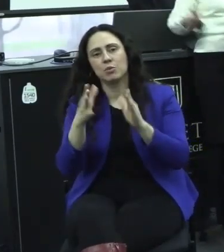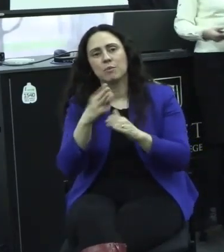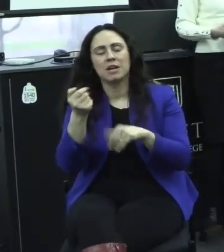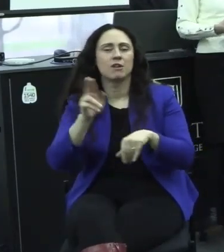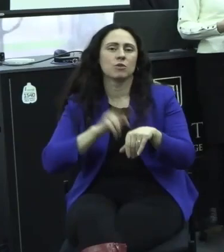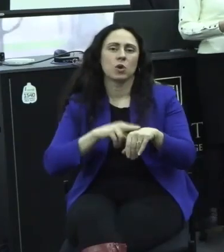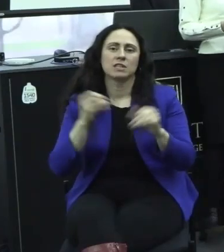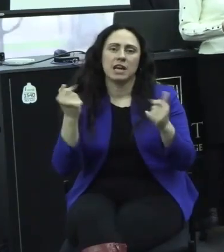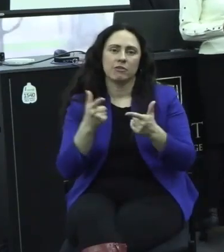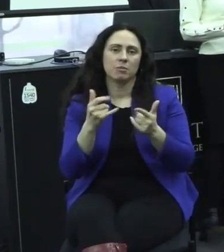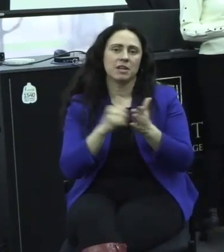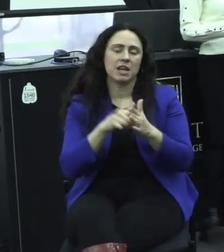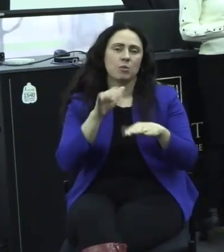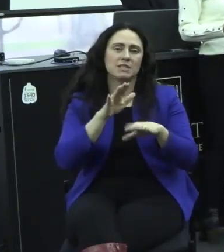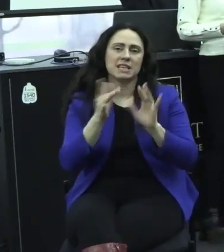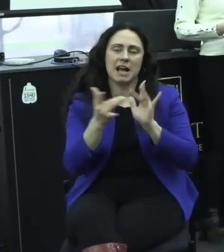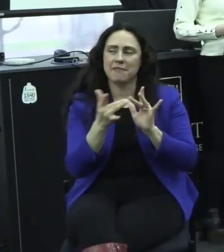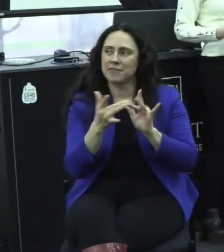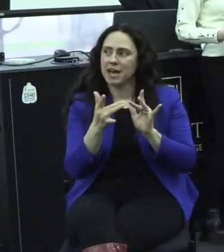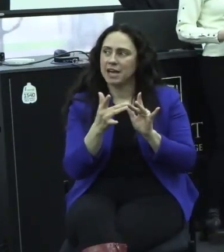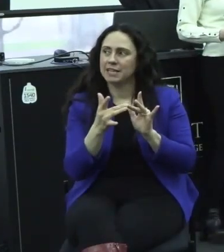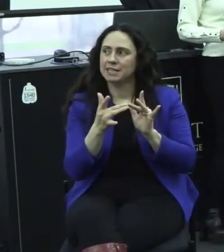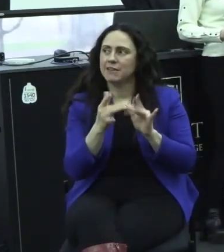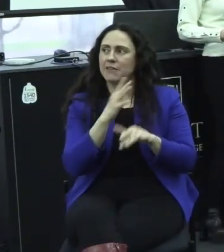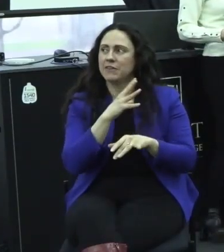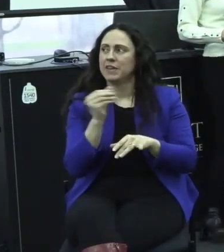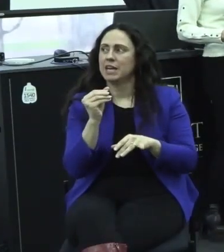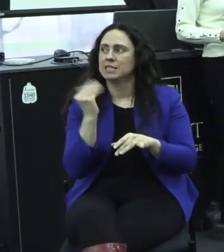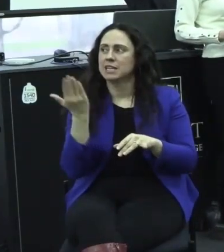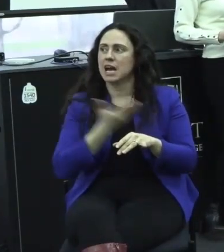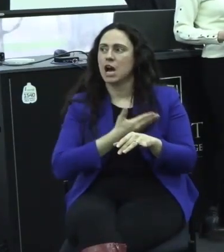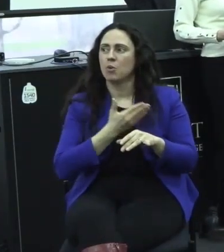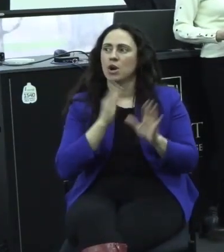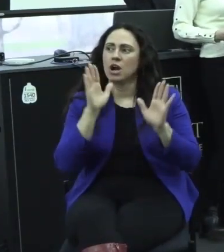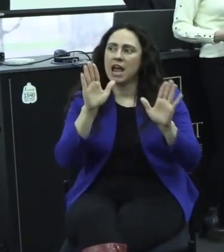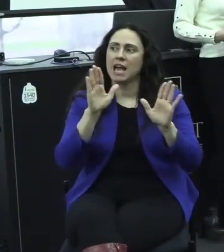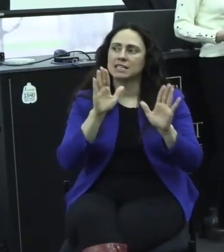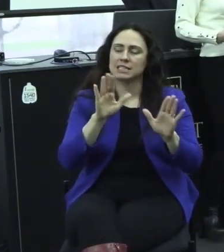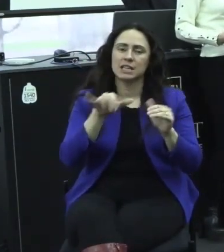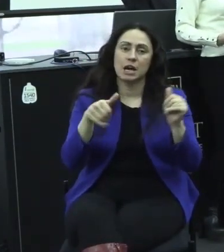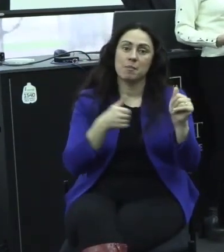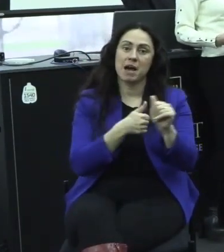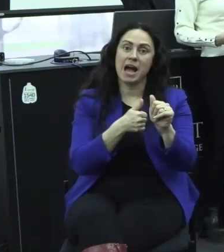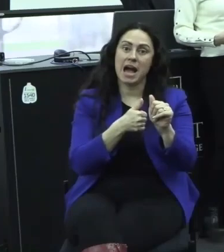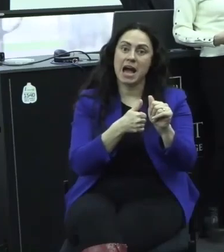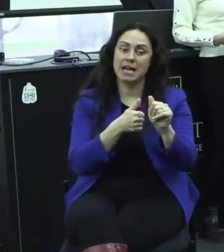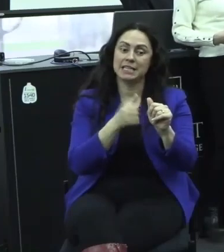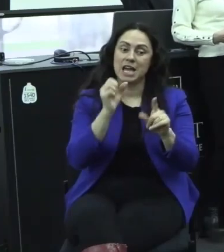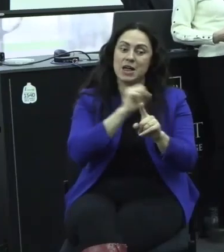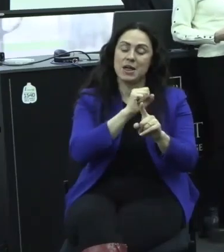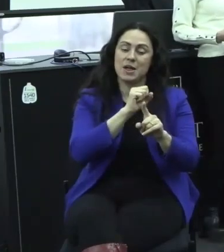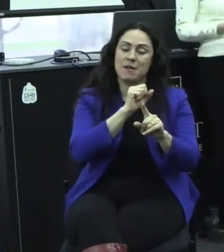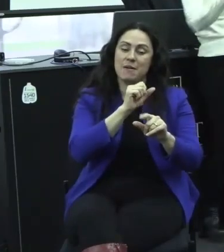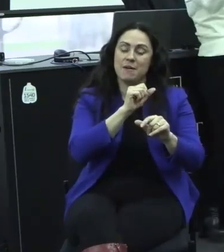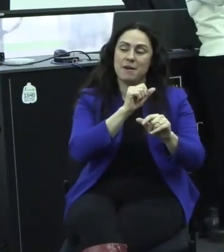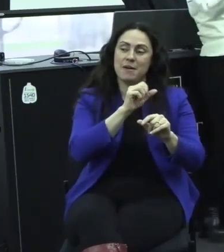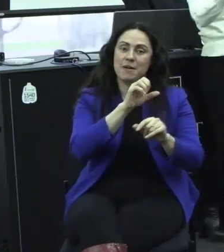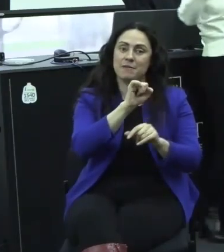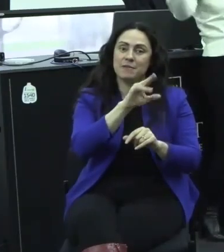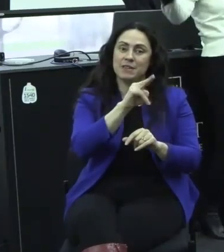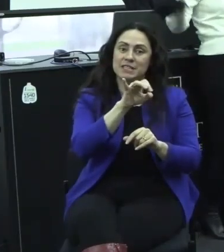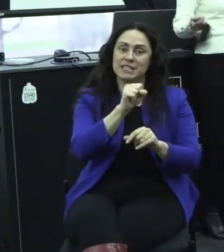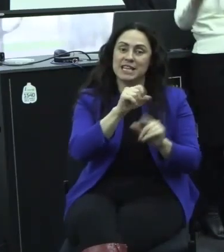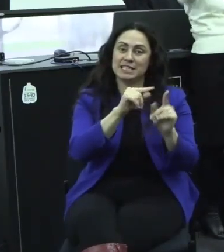course, everybody who was online, and our excellent behind the scenes team,